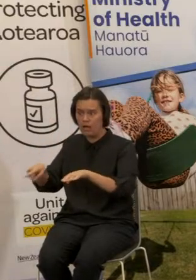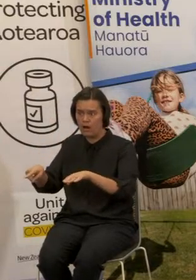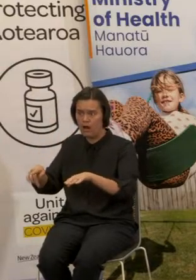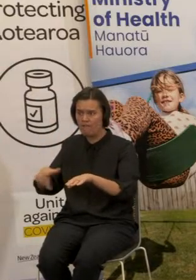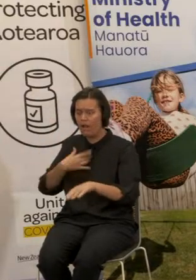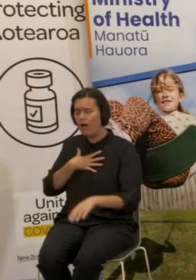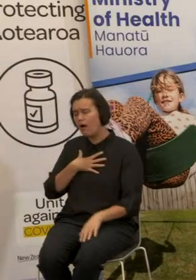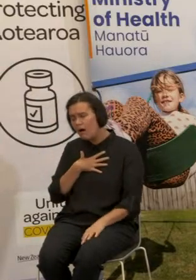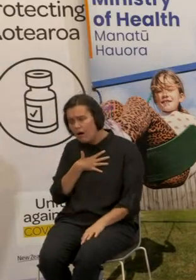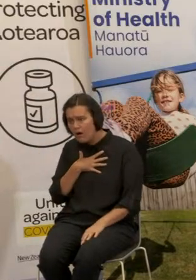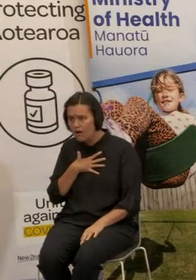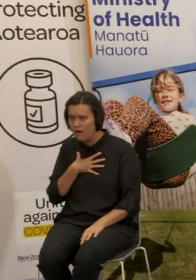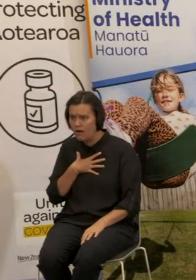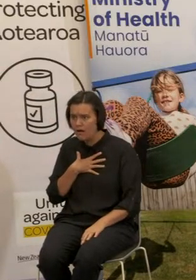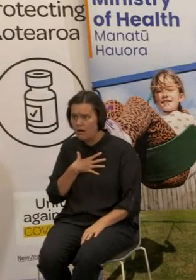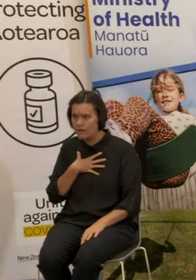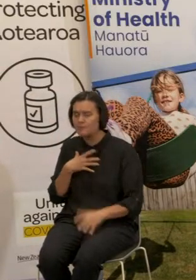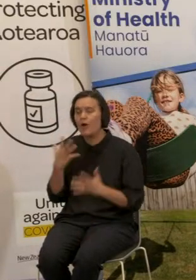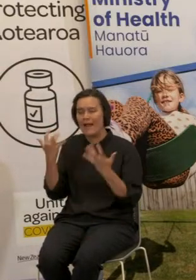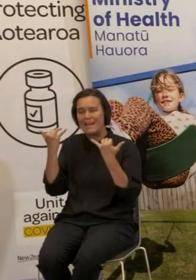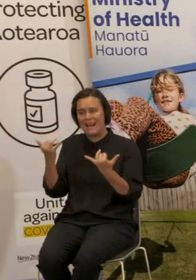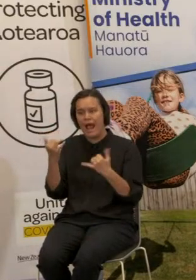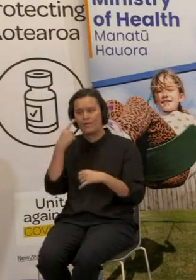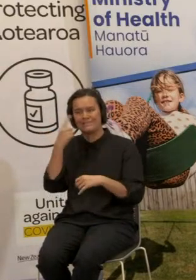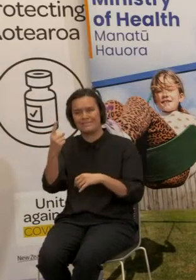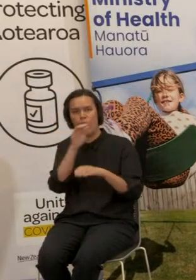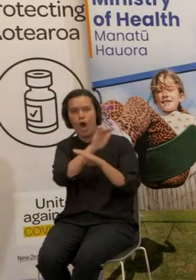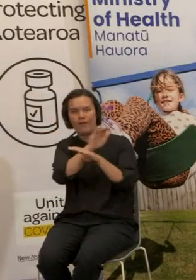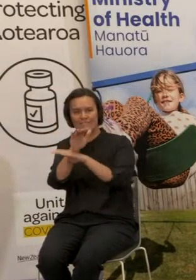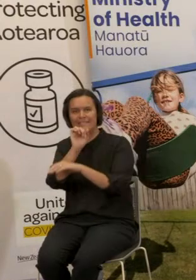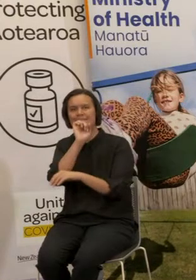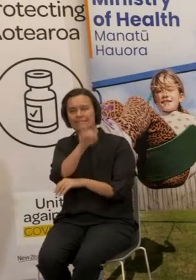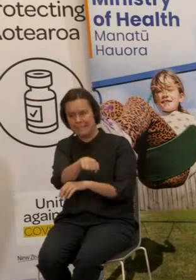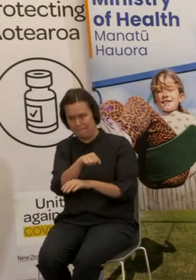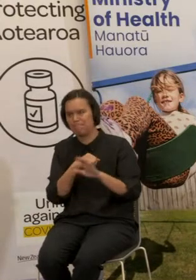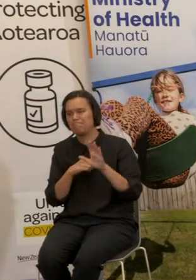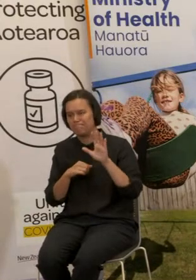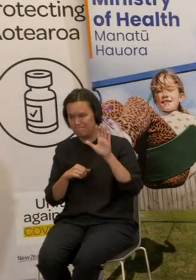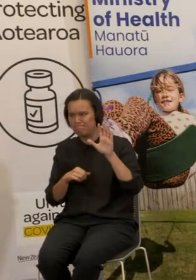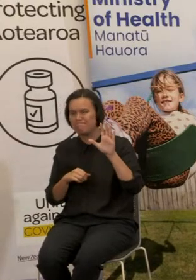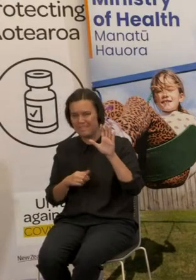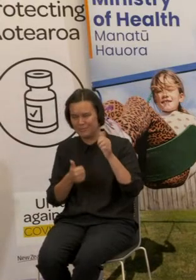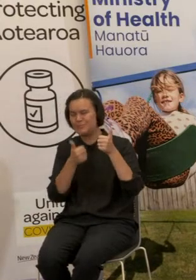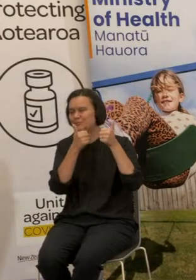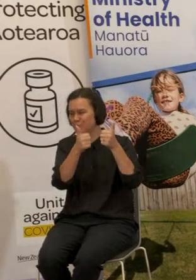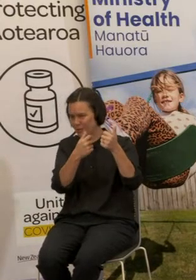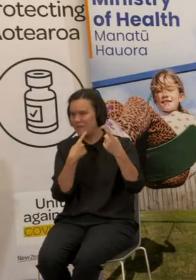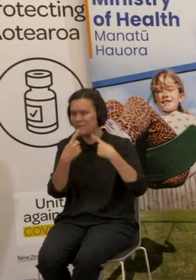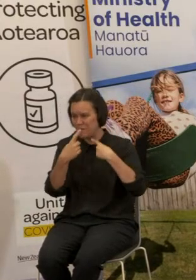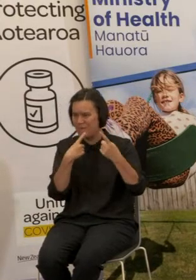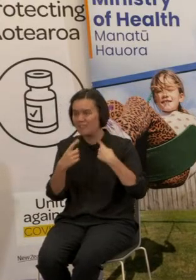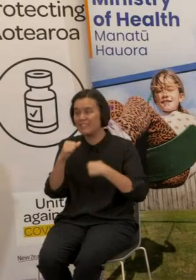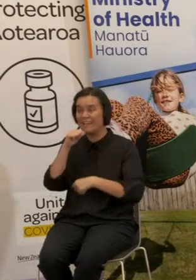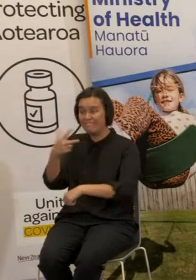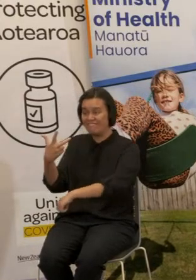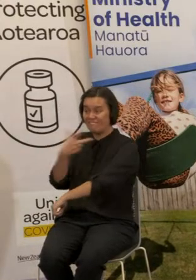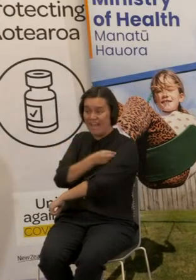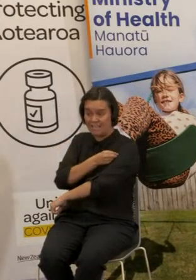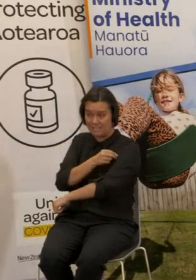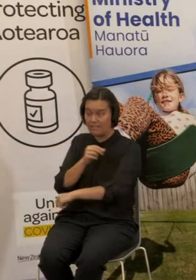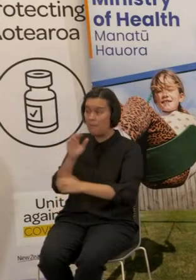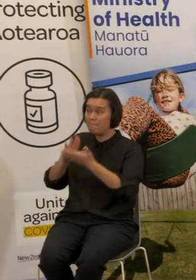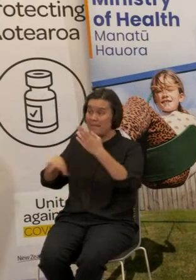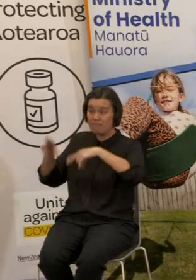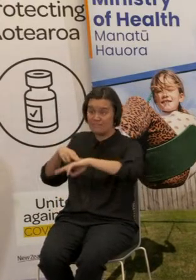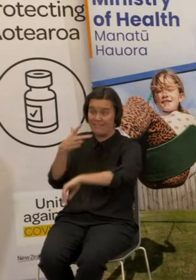vaccination, we've now got international evidence actually that's going to help. So that'll help me in terms of a dialogue on the ground, because it's one extra question that